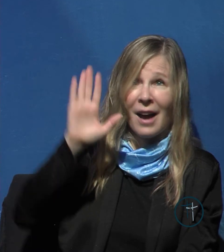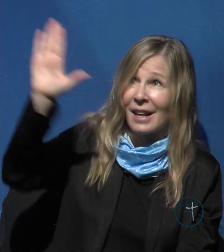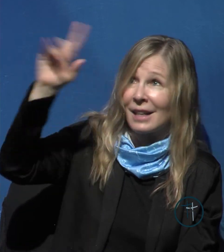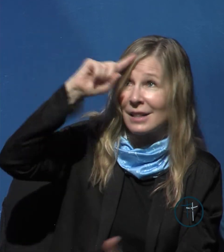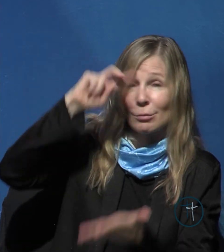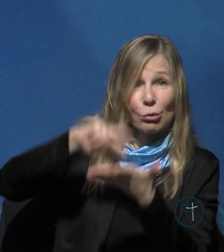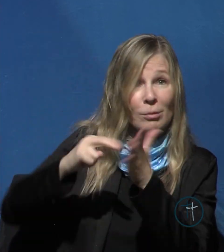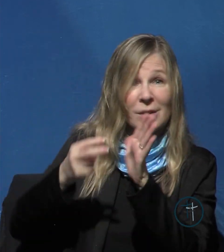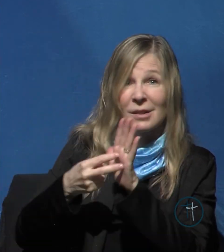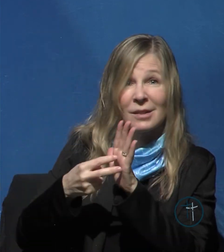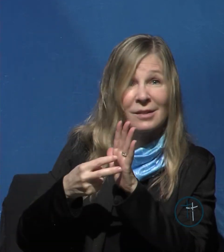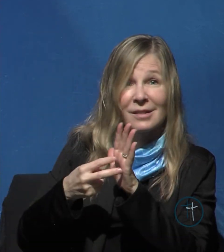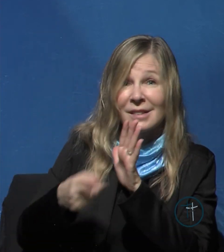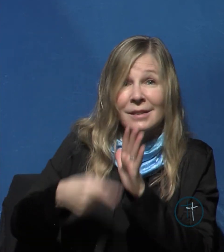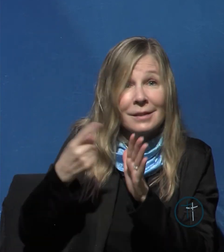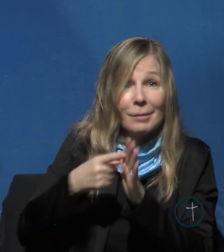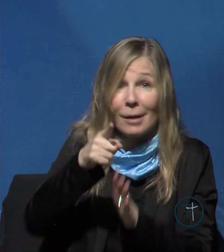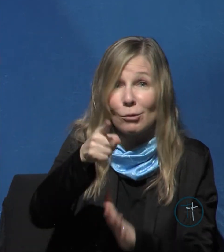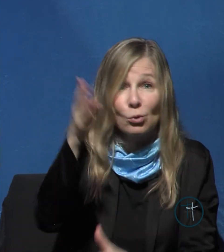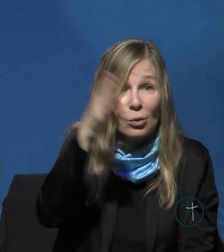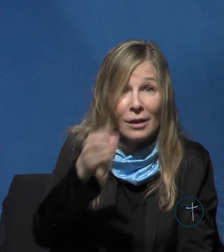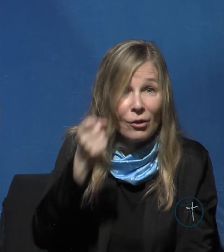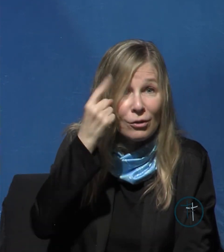never understood.